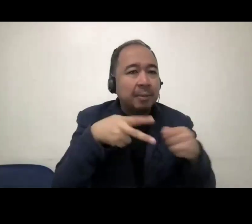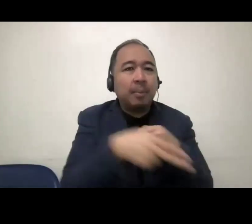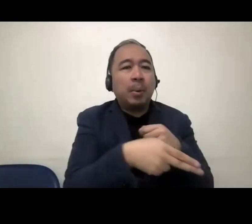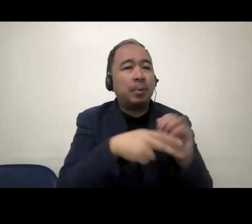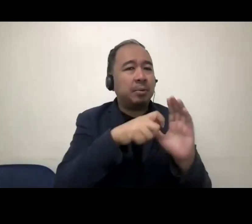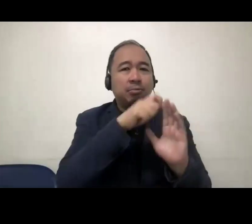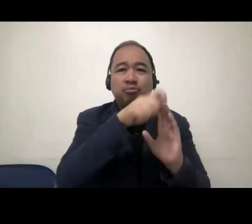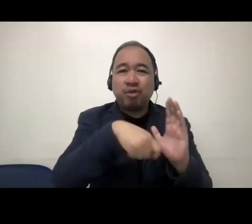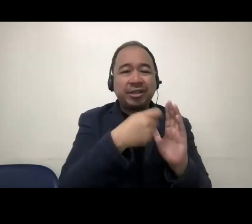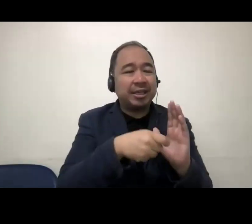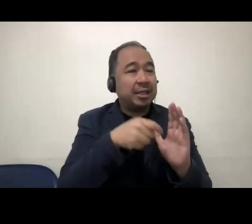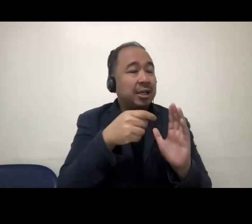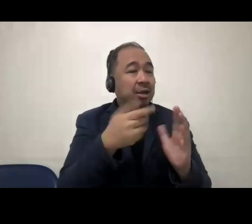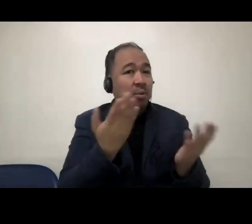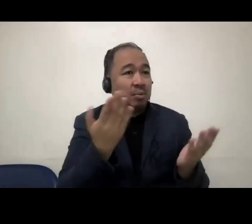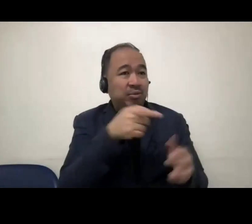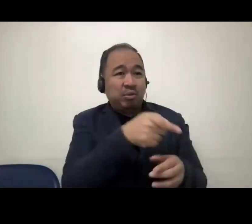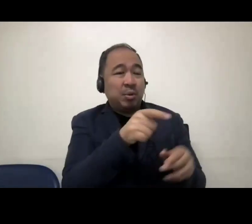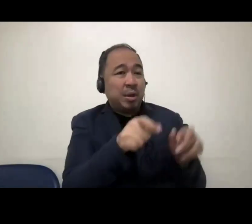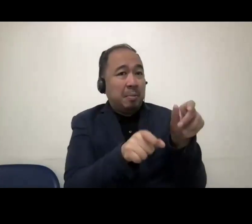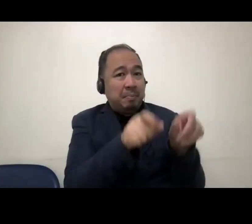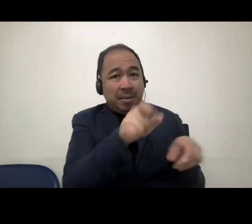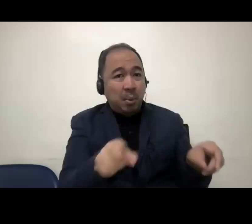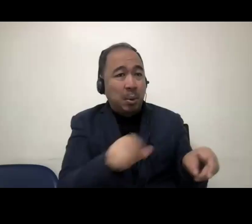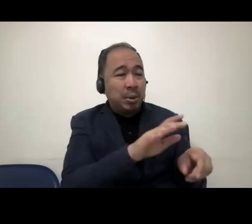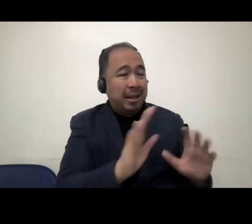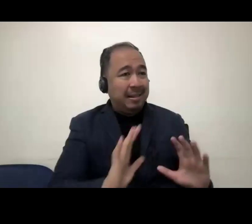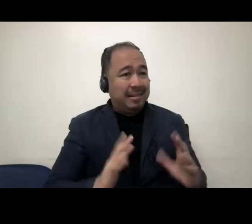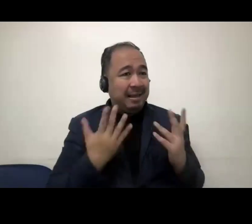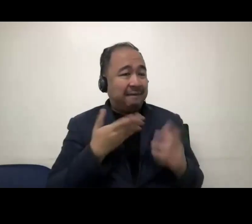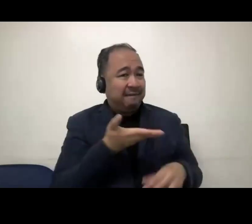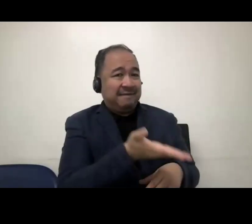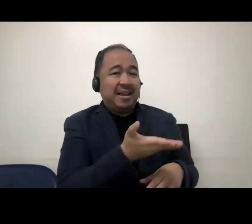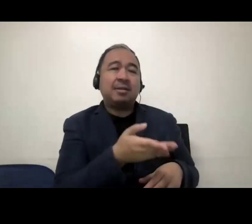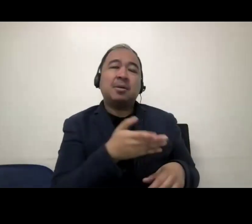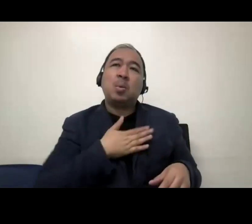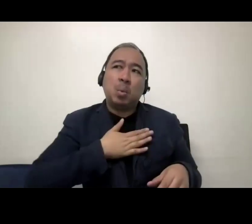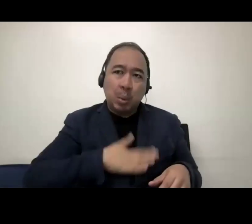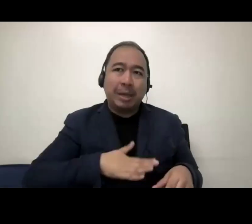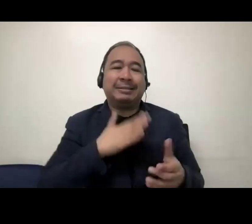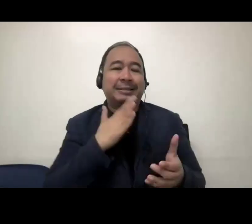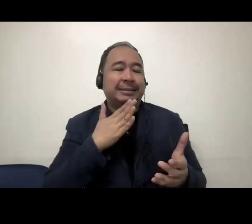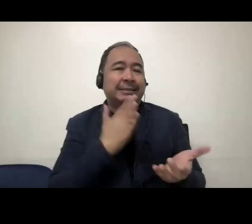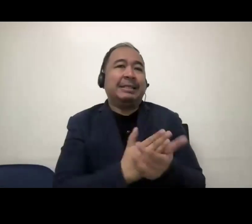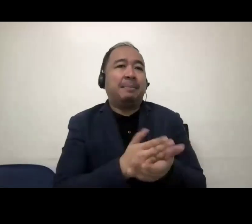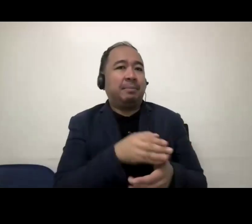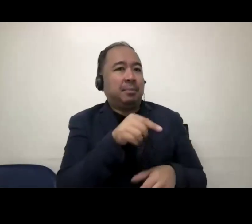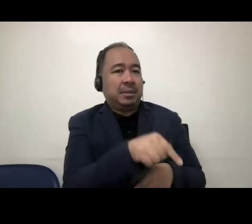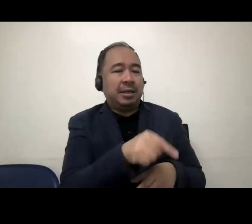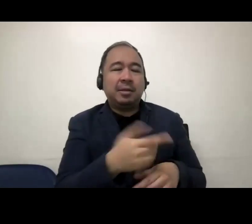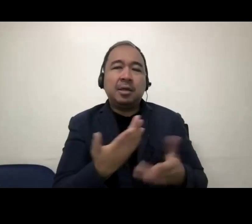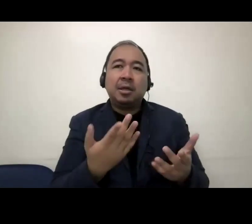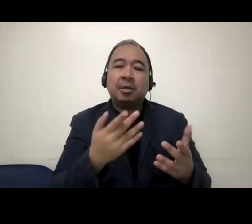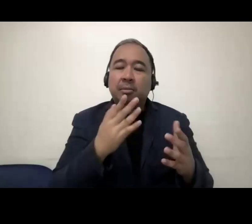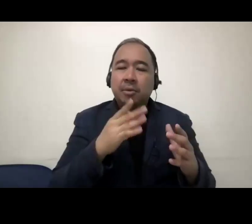community and the people living there, that's their primary demand. That's what they want. There's no other negotiation that they're going up to. There is